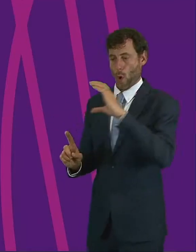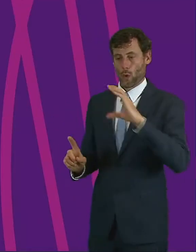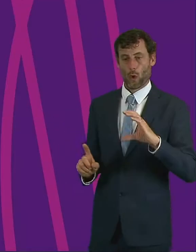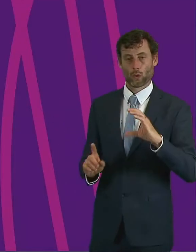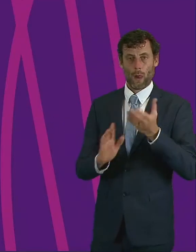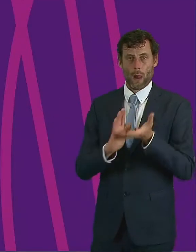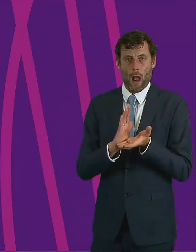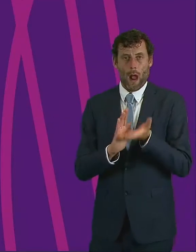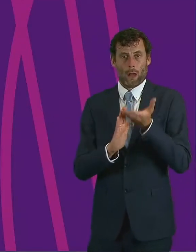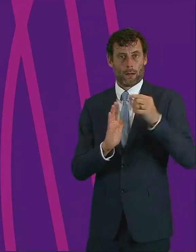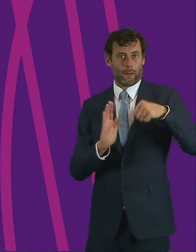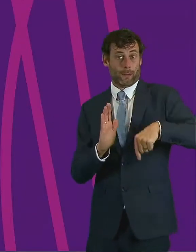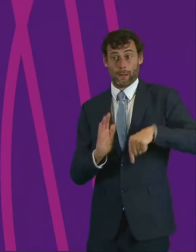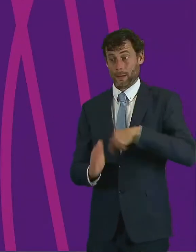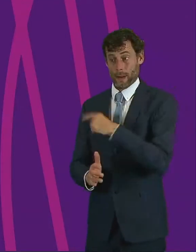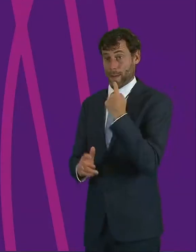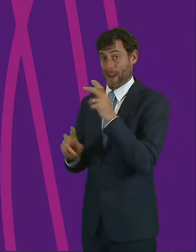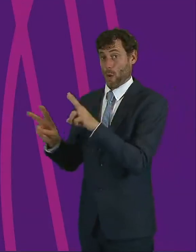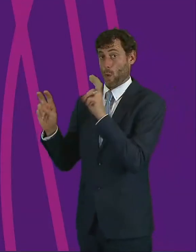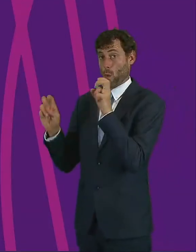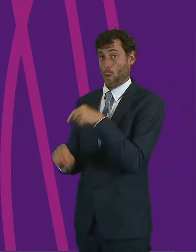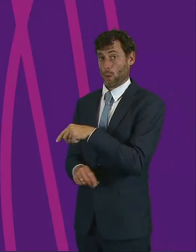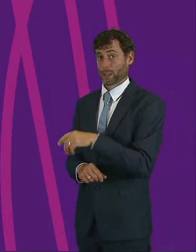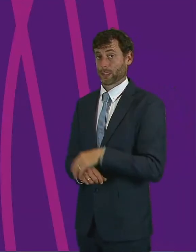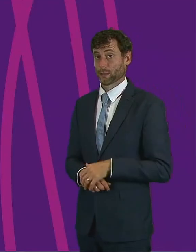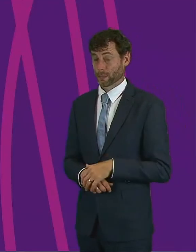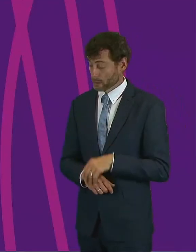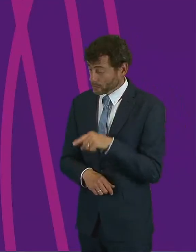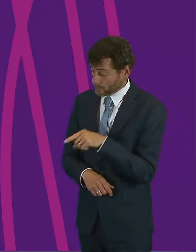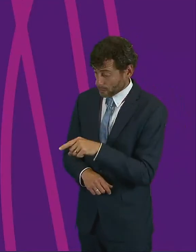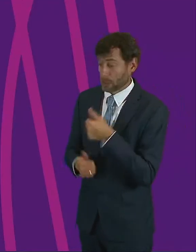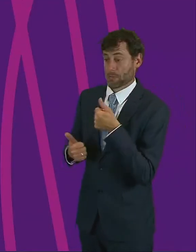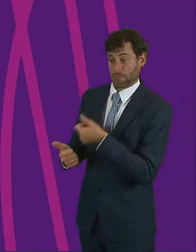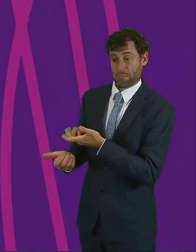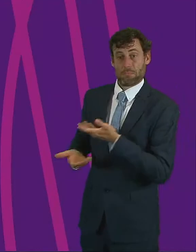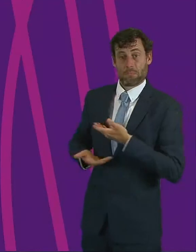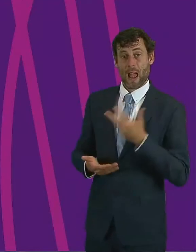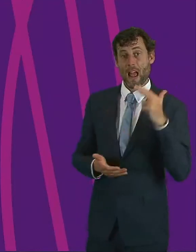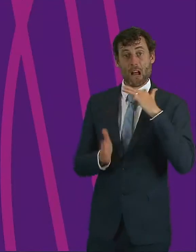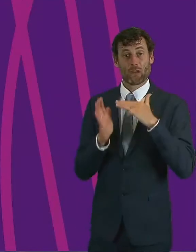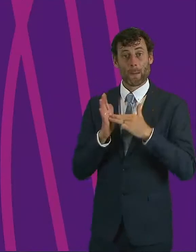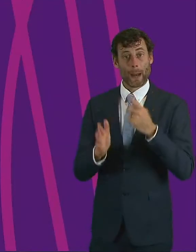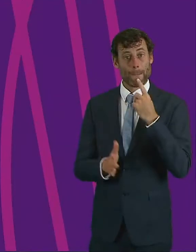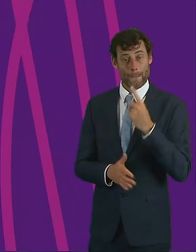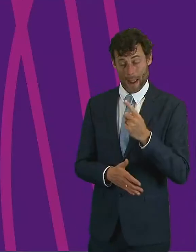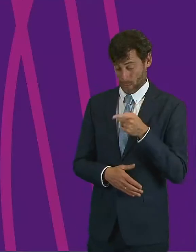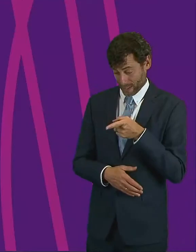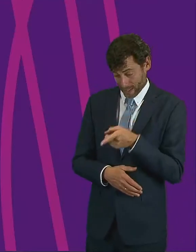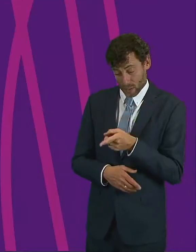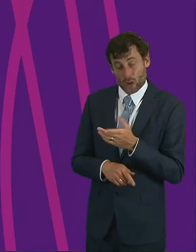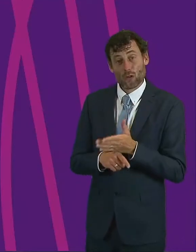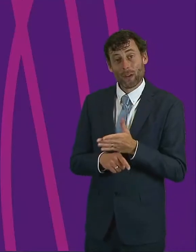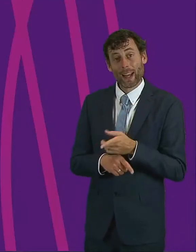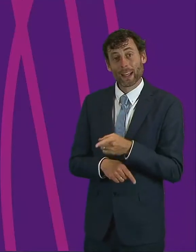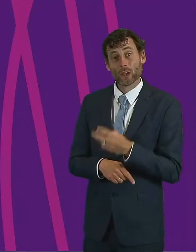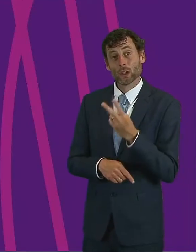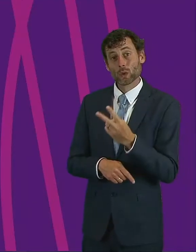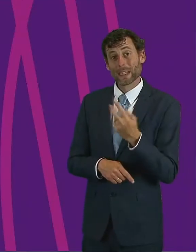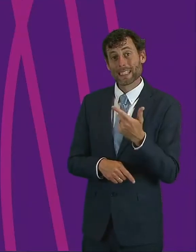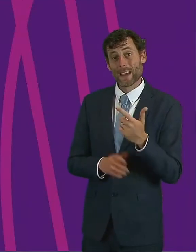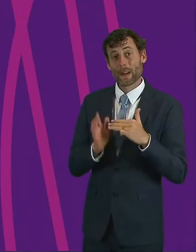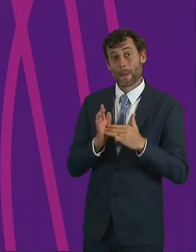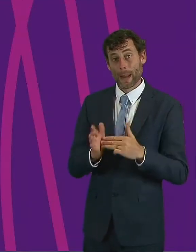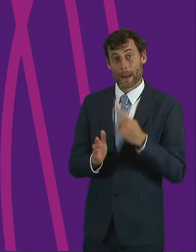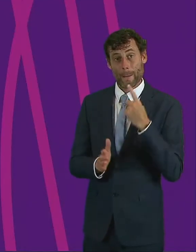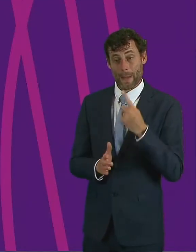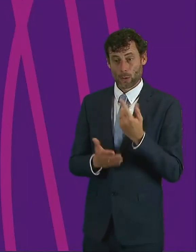was also being quoted by some yesterday. And whilst that is welcome, it includes only £27 million that we were not already